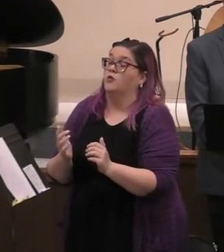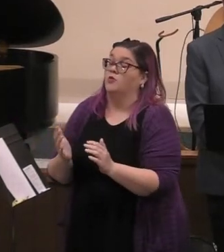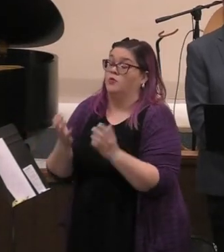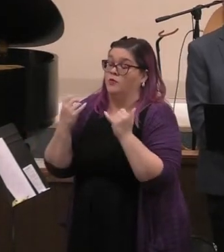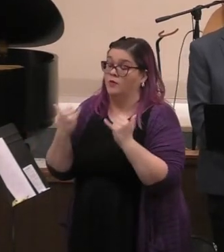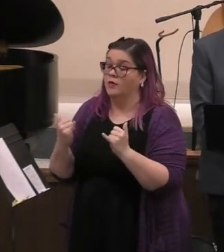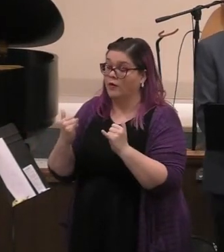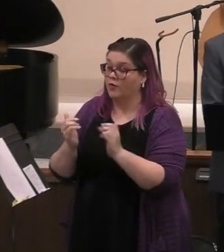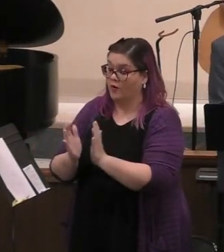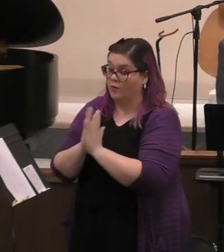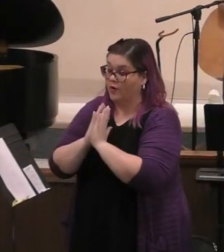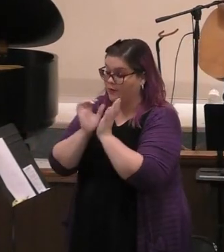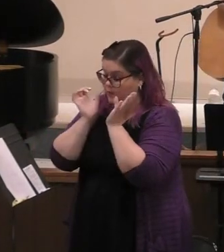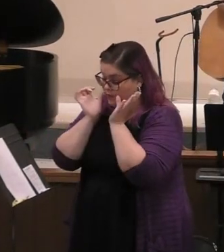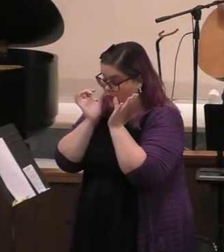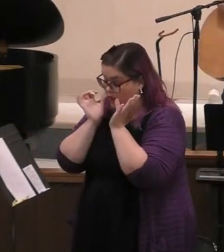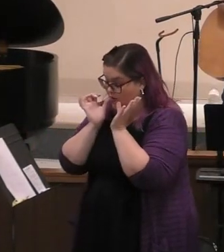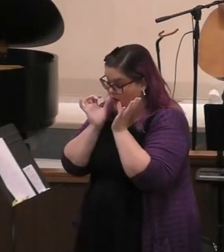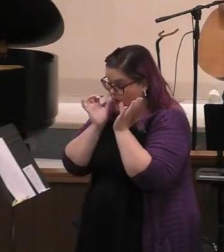me in just a moment of prayer.